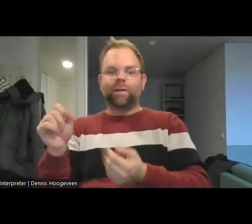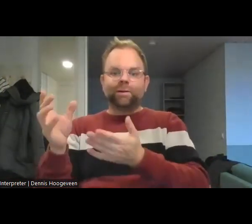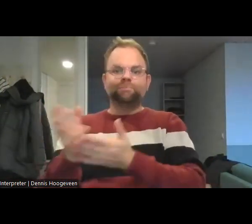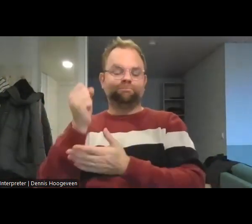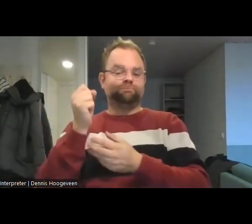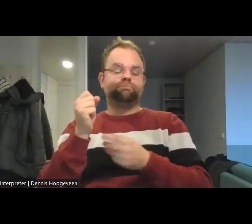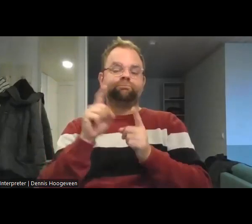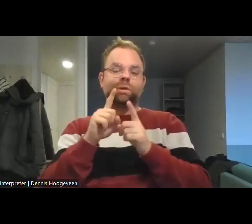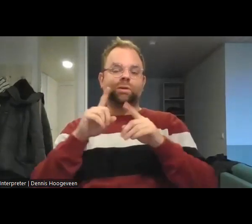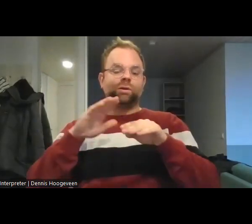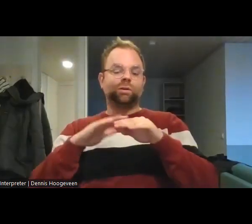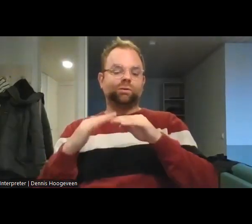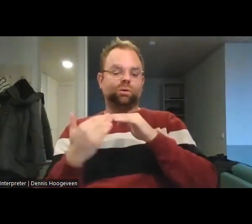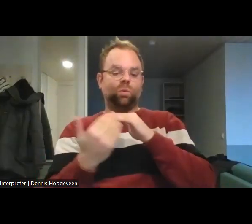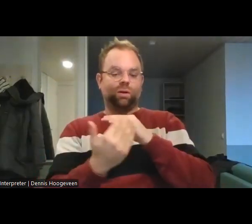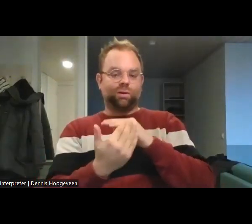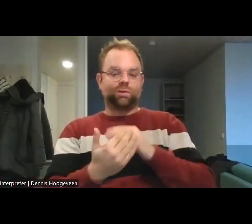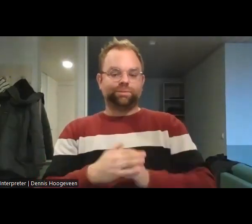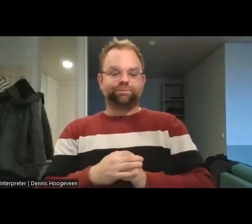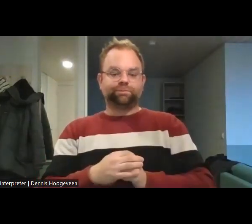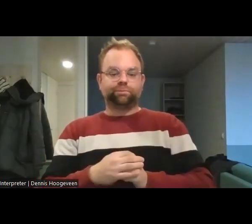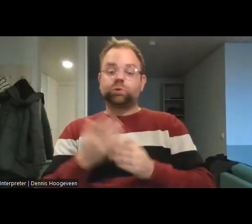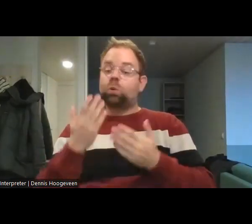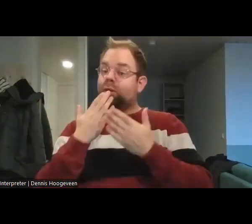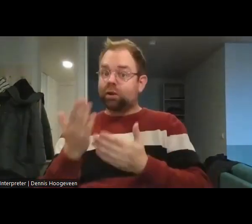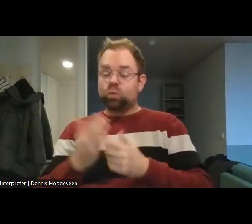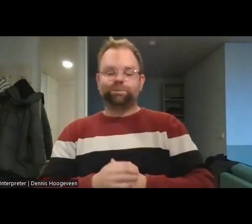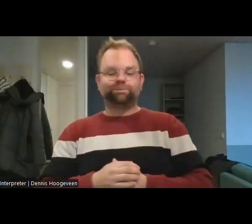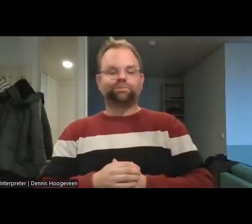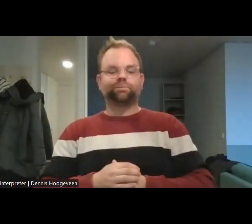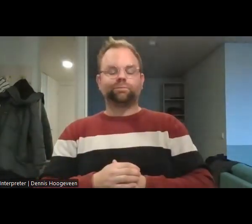her hand raised. I don't know, Armel, if you would like to go ahead.